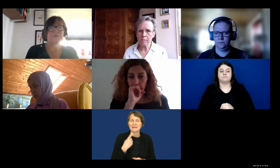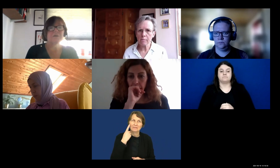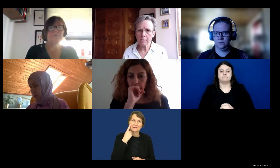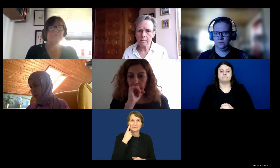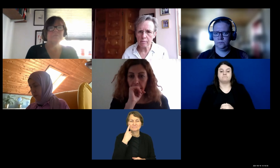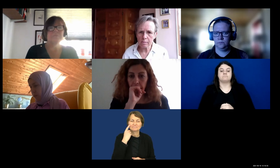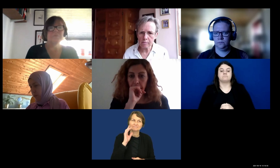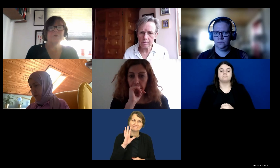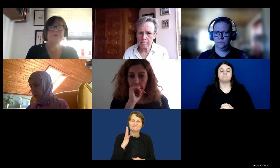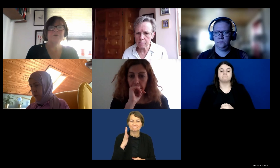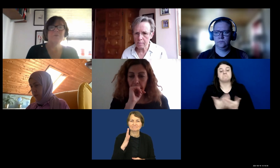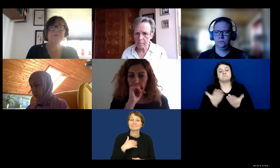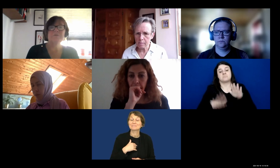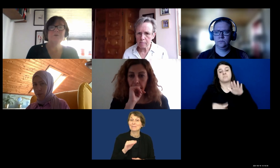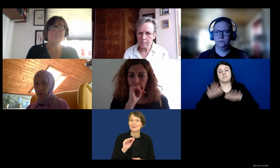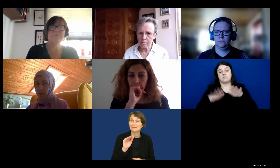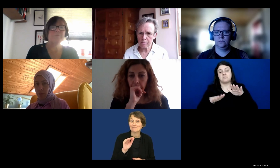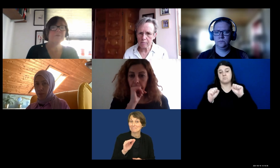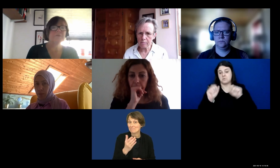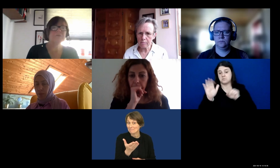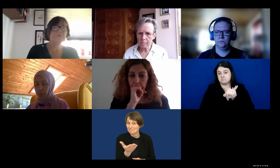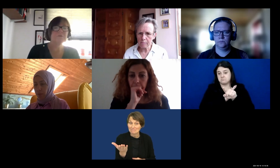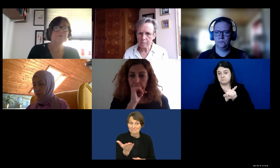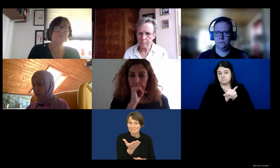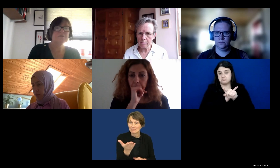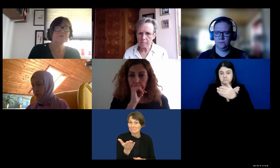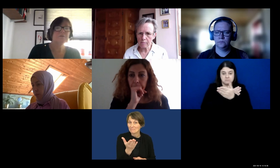ask for comments from others.